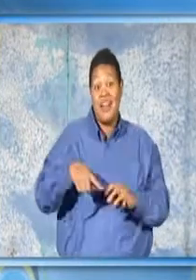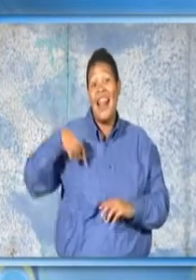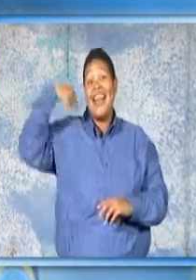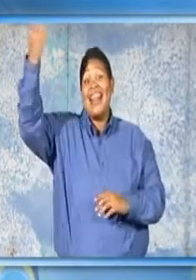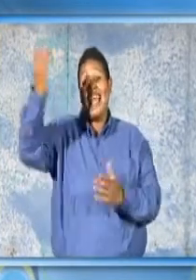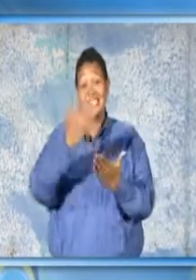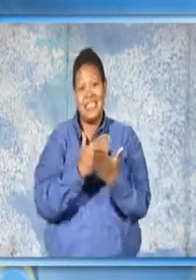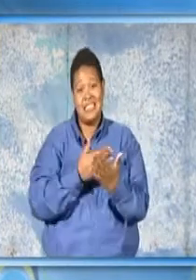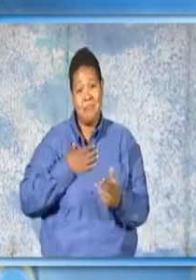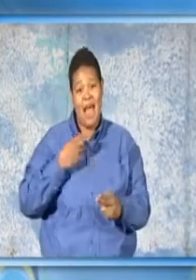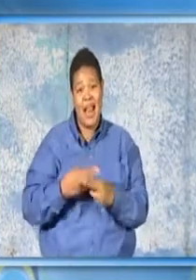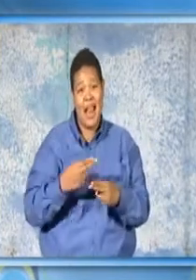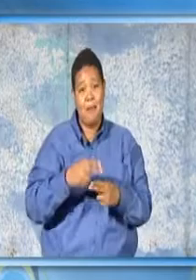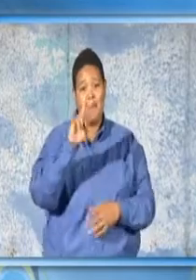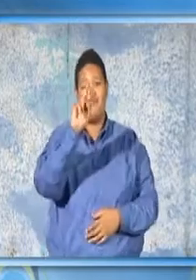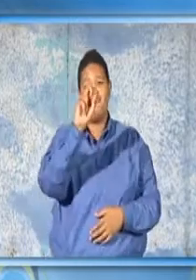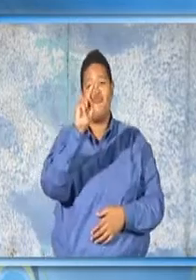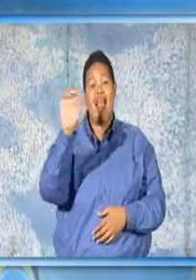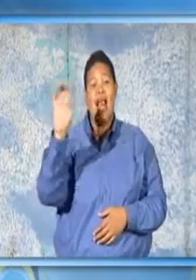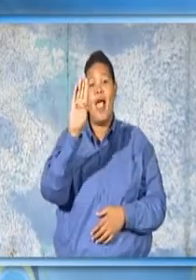I am Renee Brown.